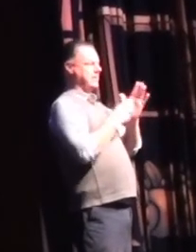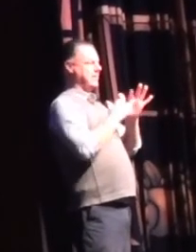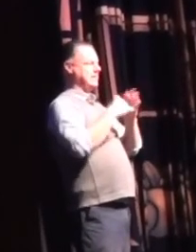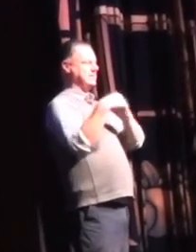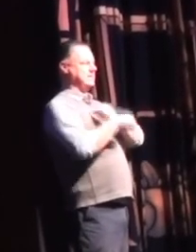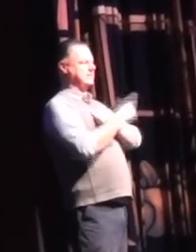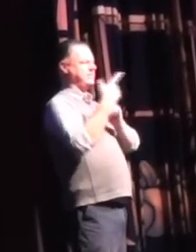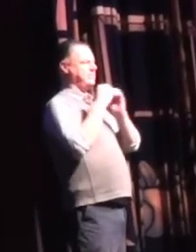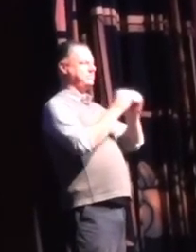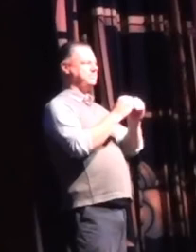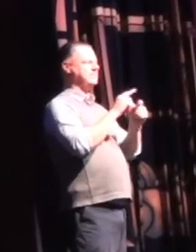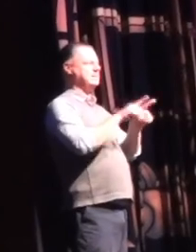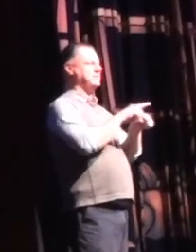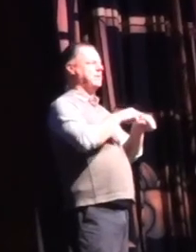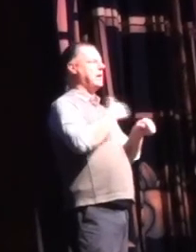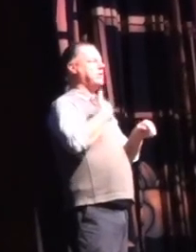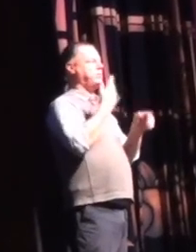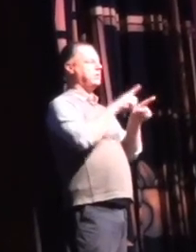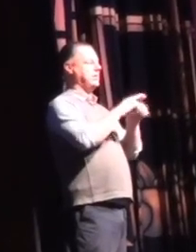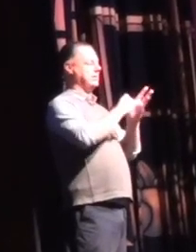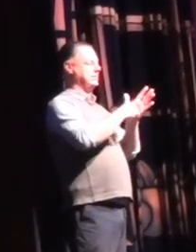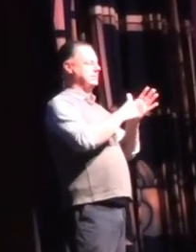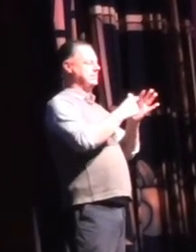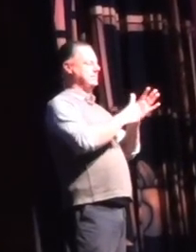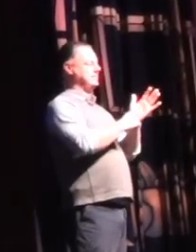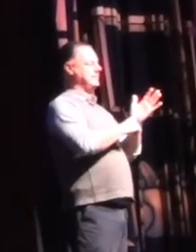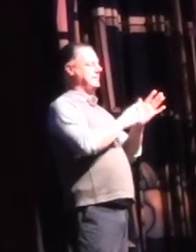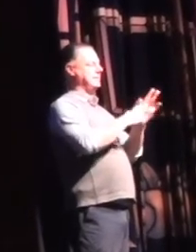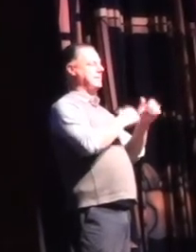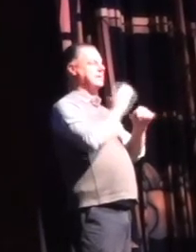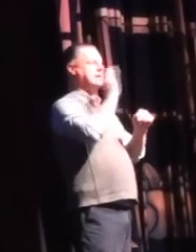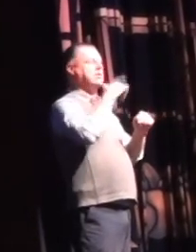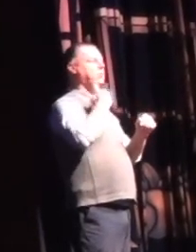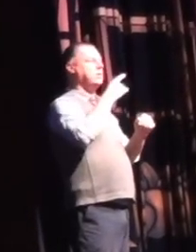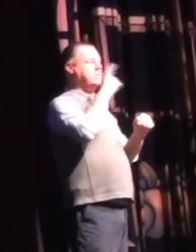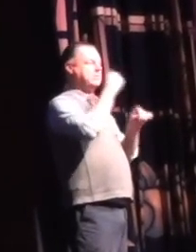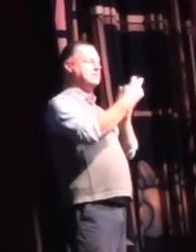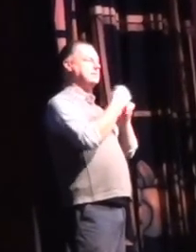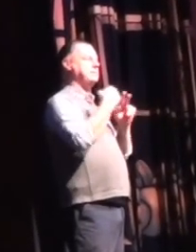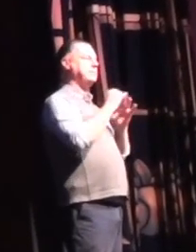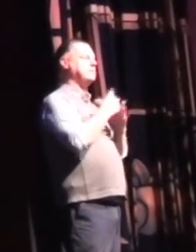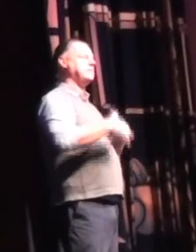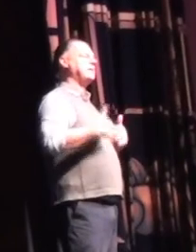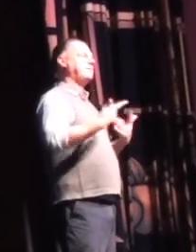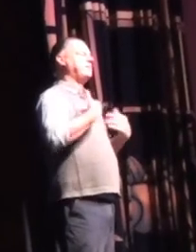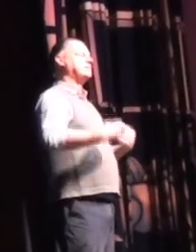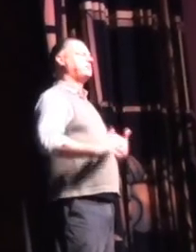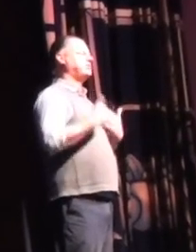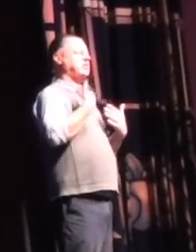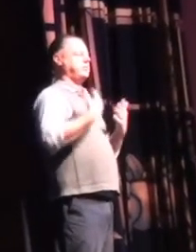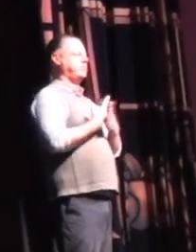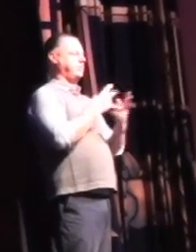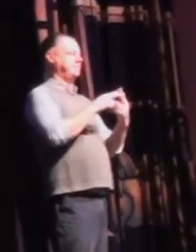see the inspiration porn as Estella Young has talked about. Thank you. That's right. Thank you. Thanks, Matt.